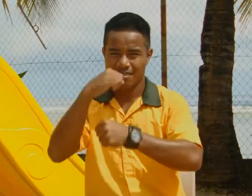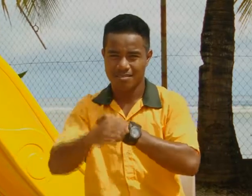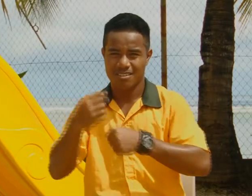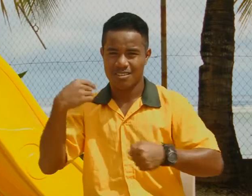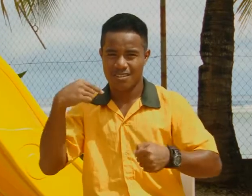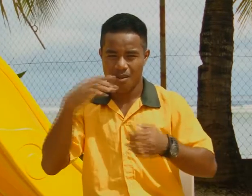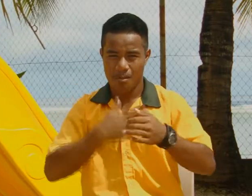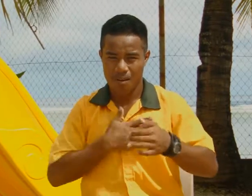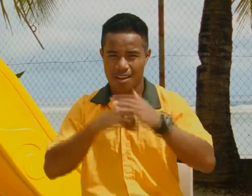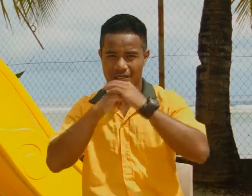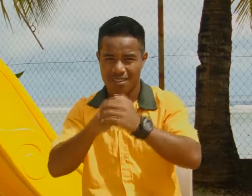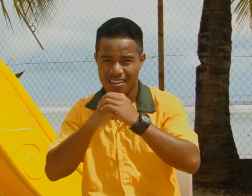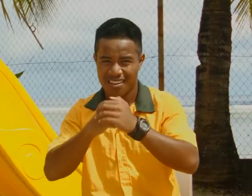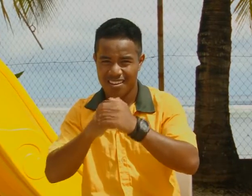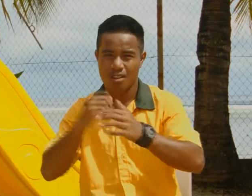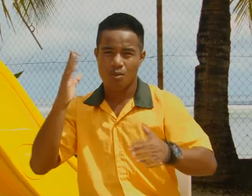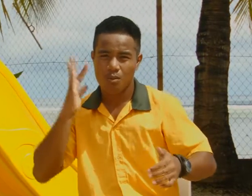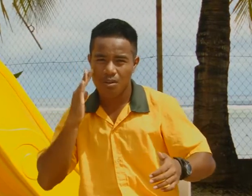What will happen to my friends?